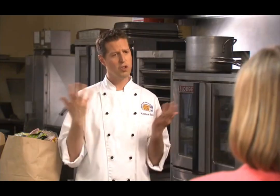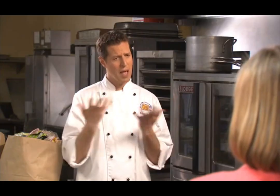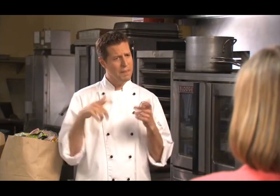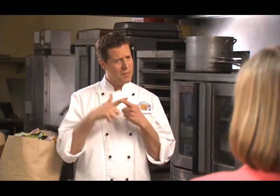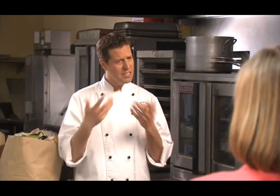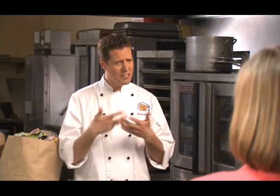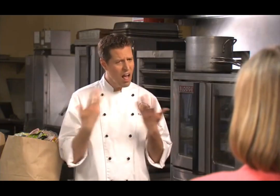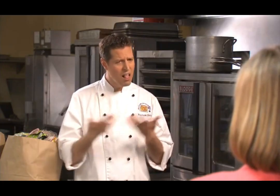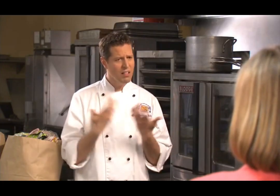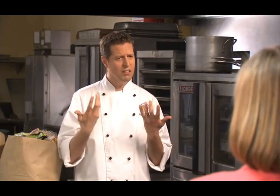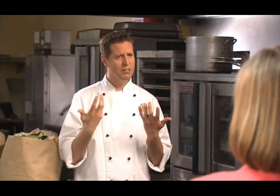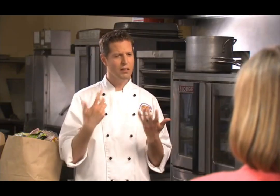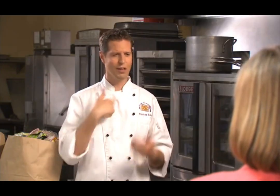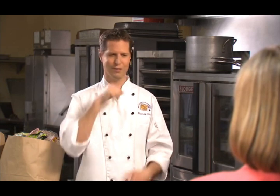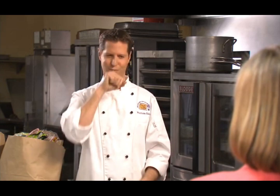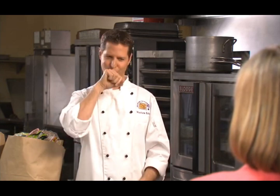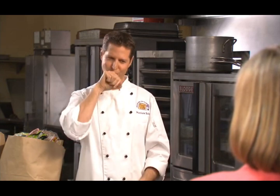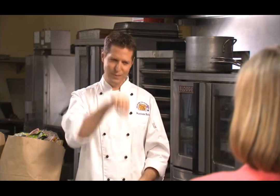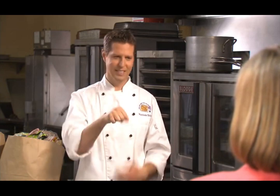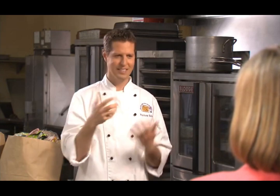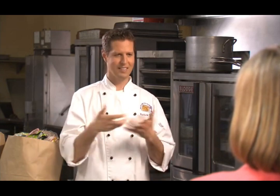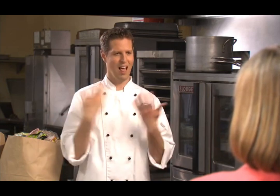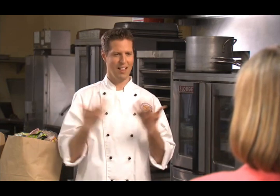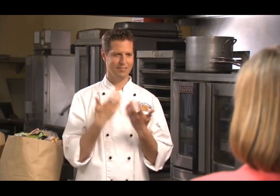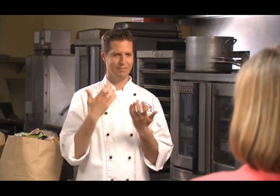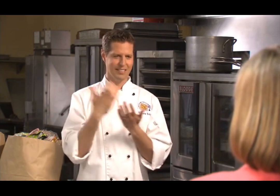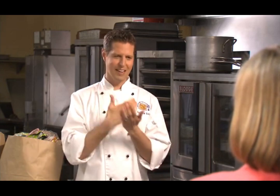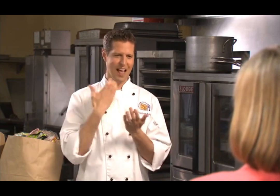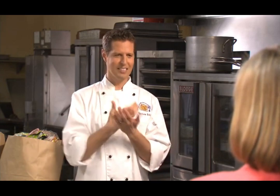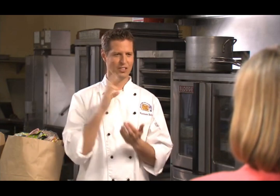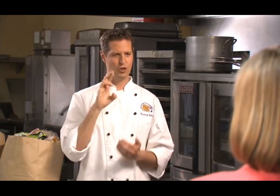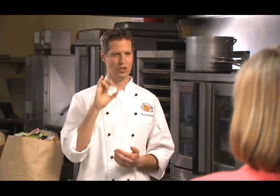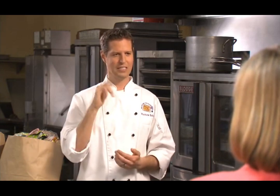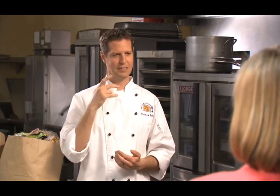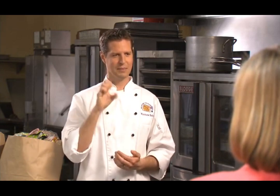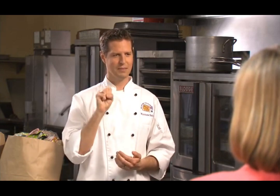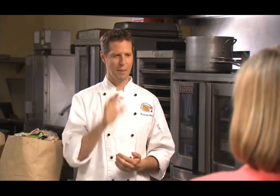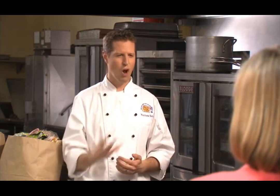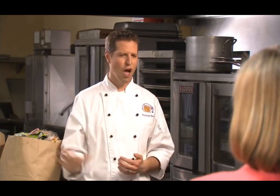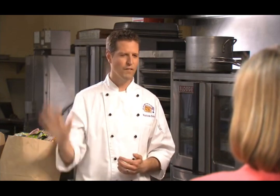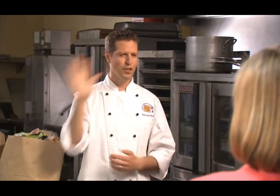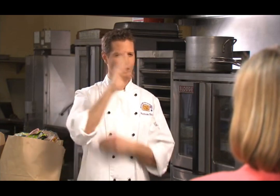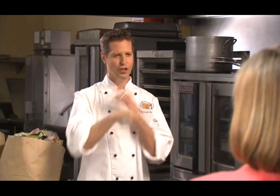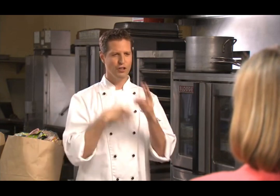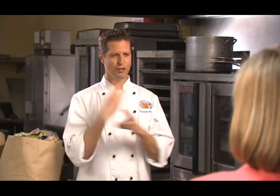What about salads? I love salads and collect recipes from all over the world when I travel.